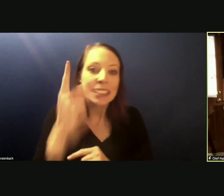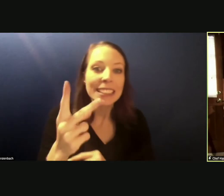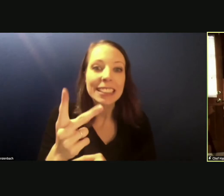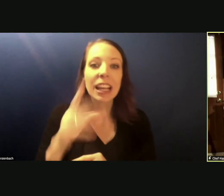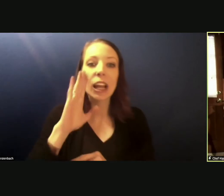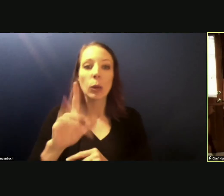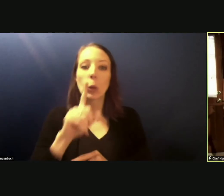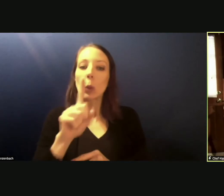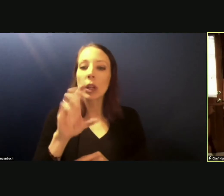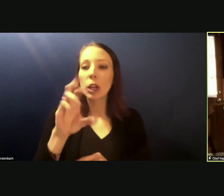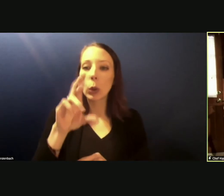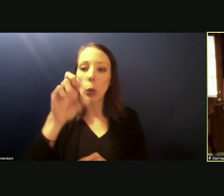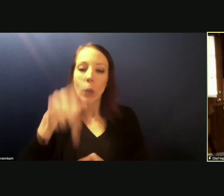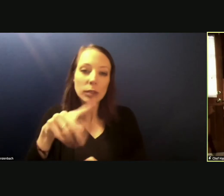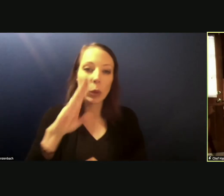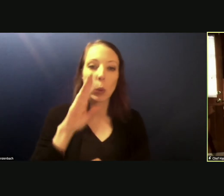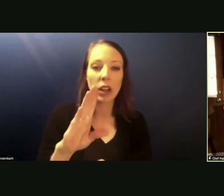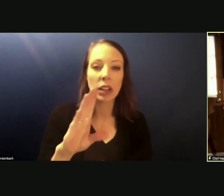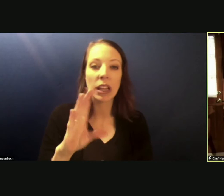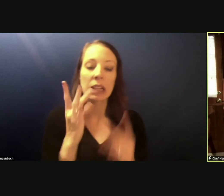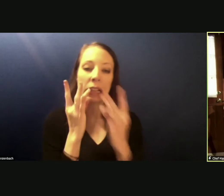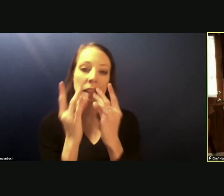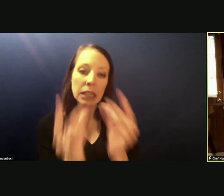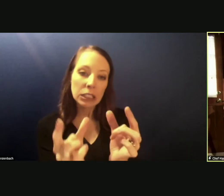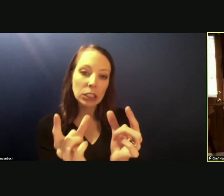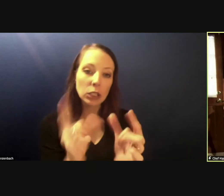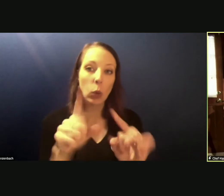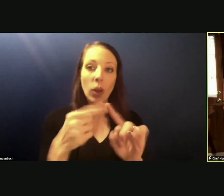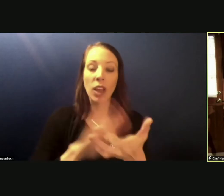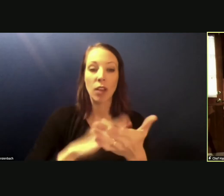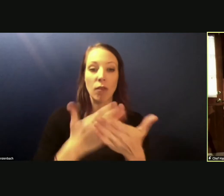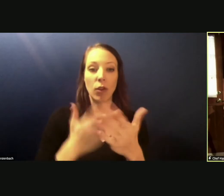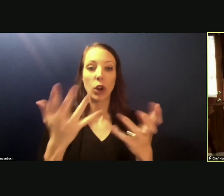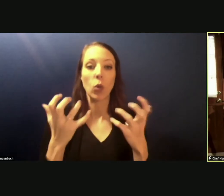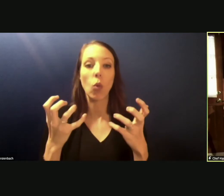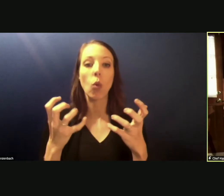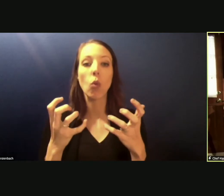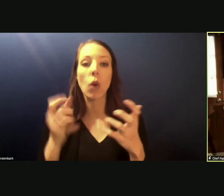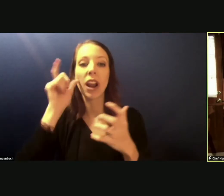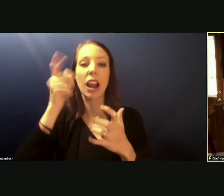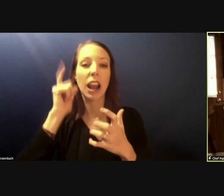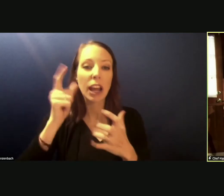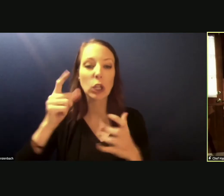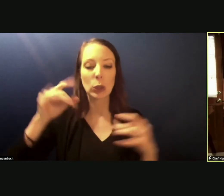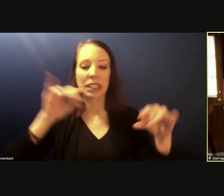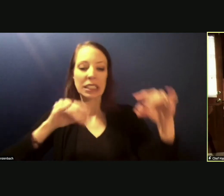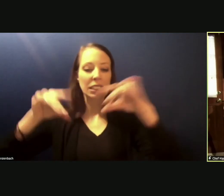really crispy and delicious. And once they're fried, you want to just kind of salt them a little bit lightly or season however you